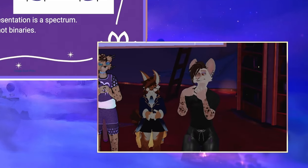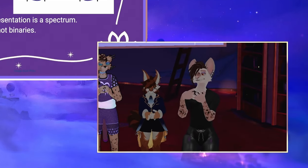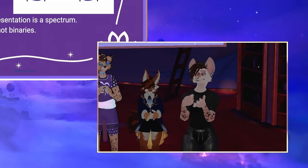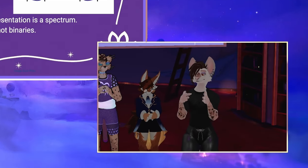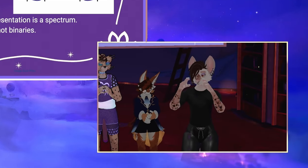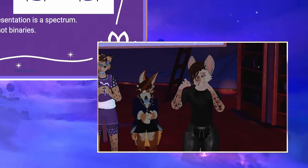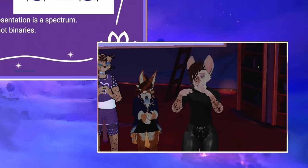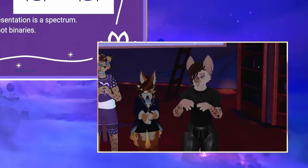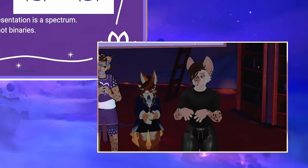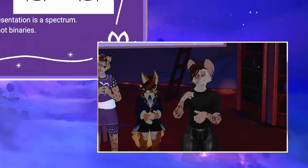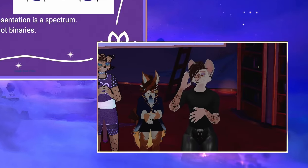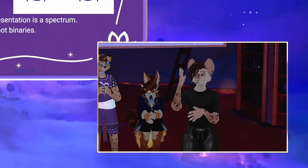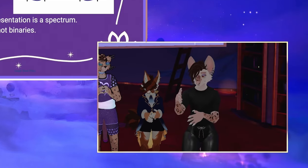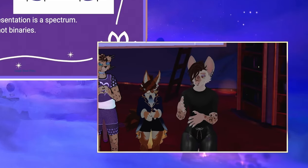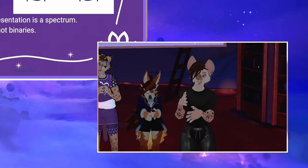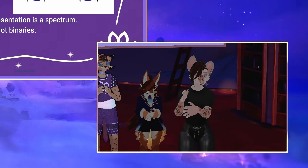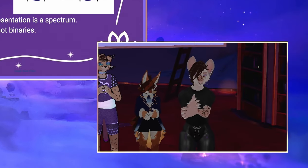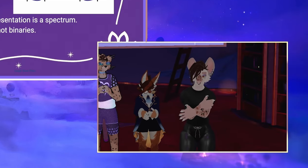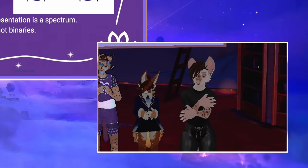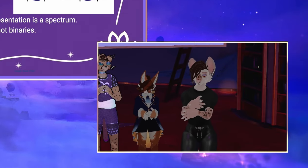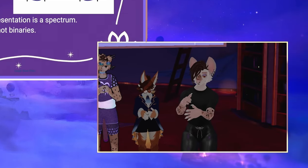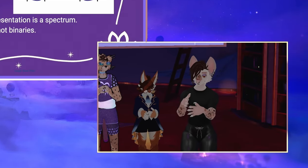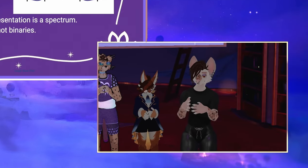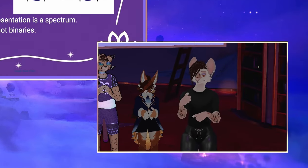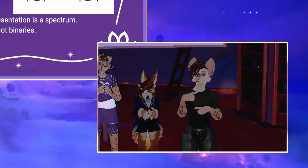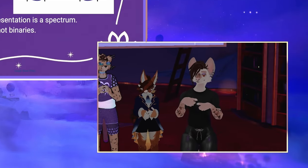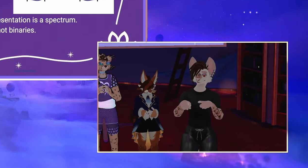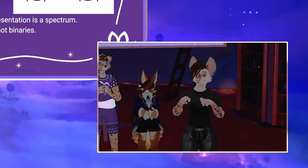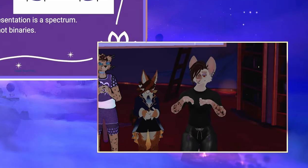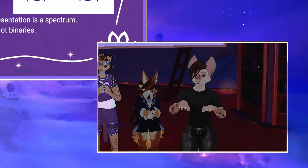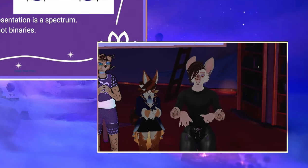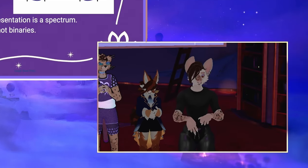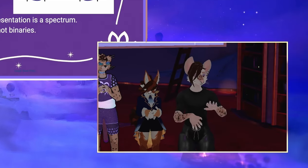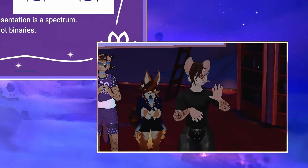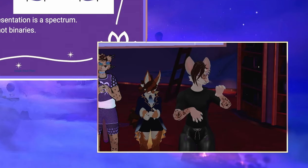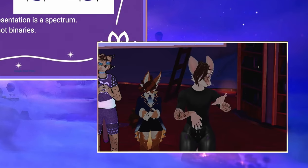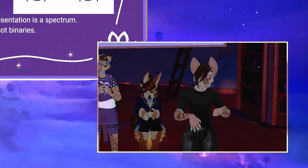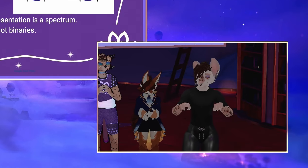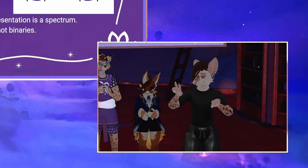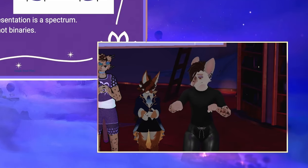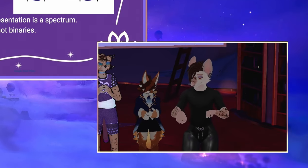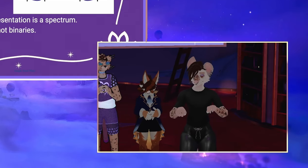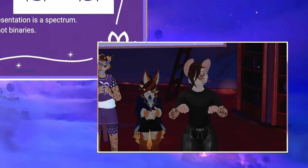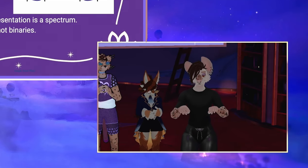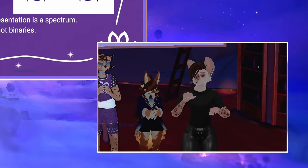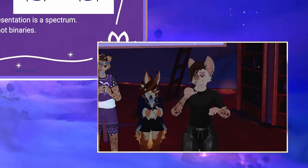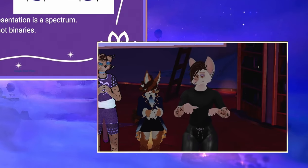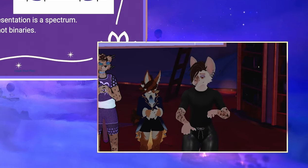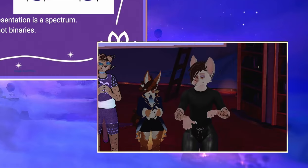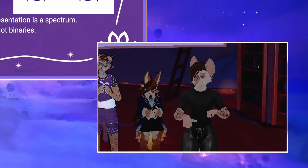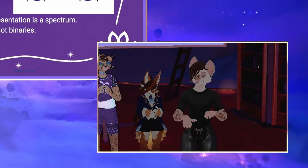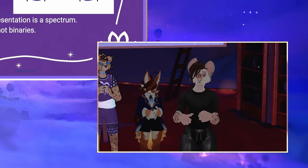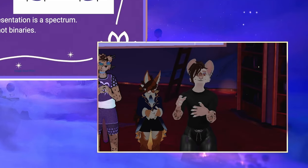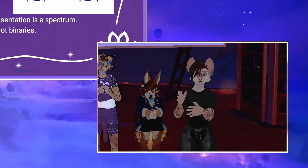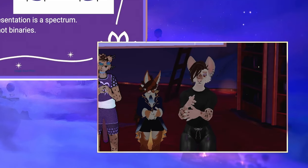language is not binary. There is no, it is this or that. It is a fluid thing. There is all sorts of